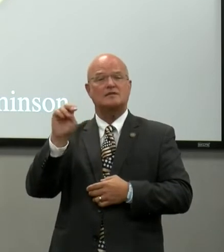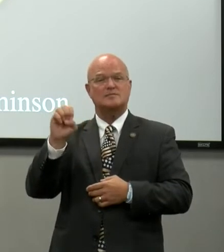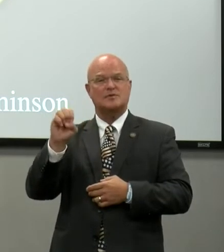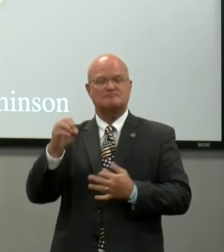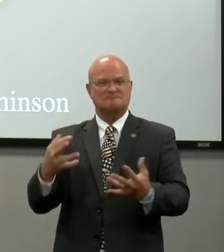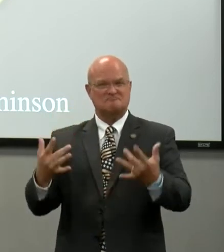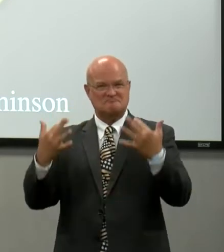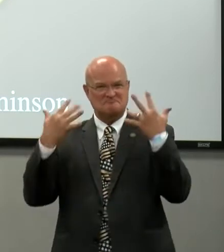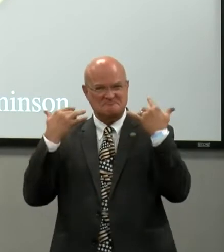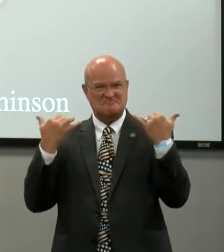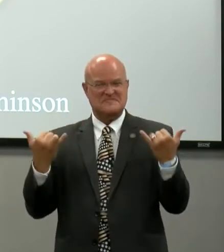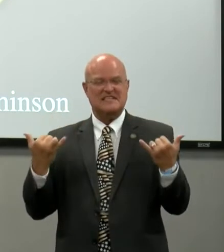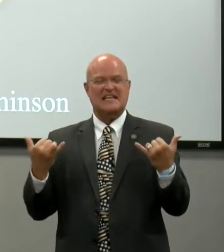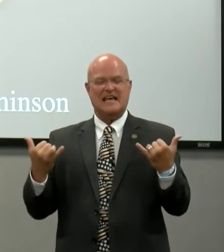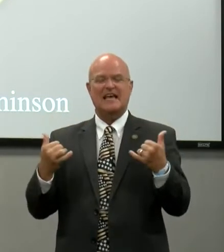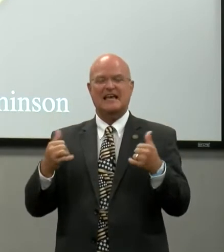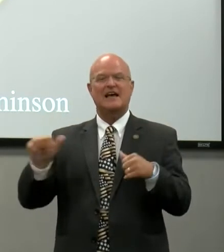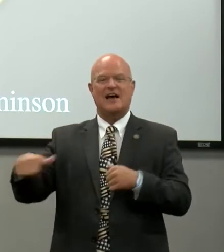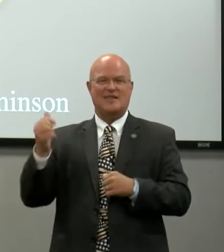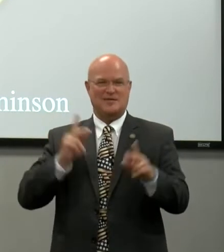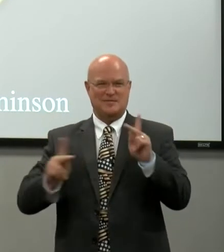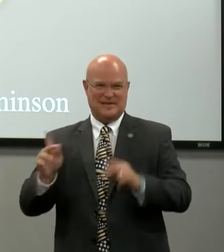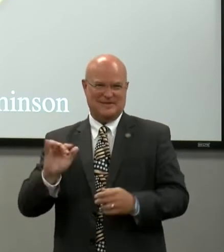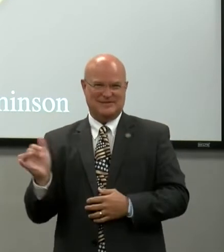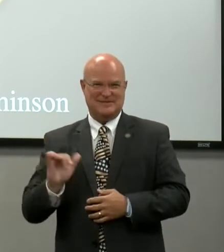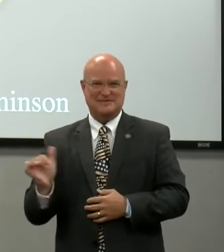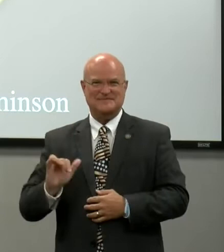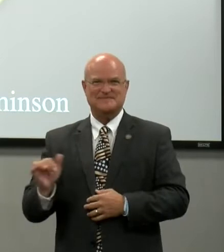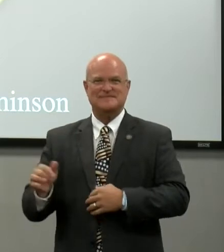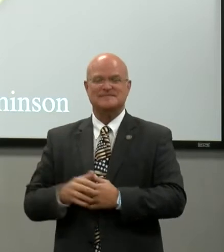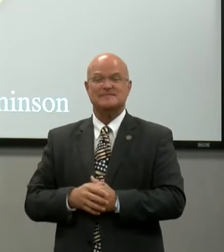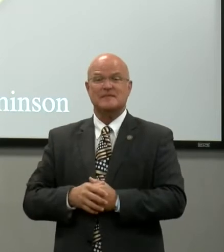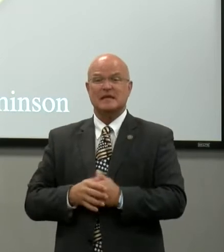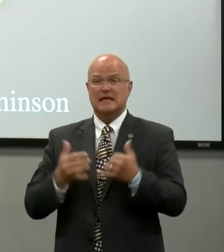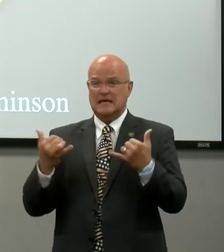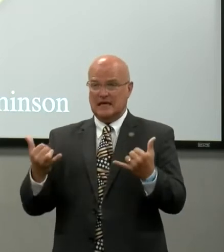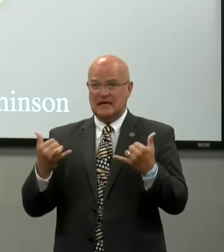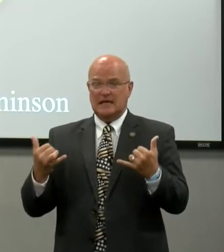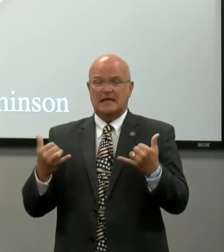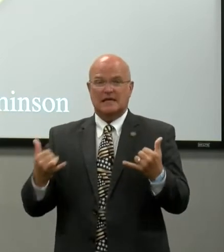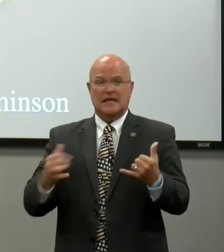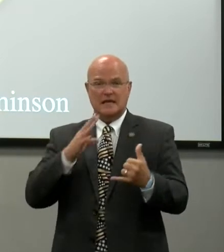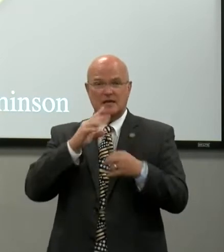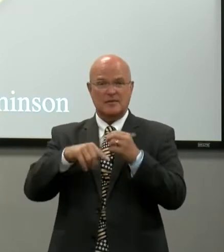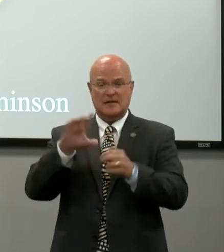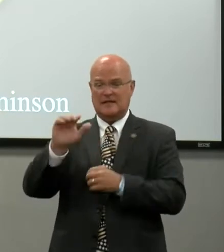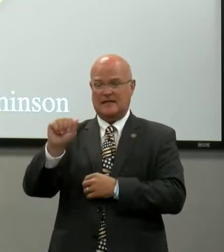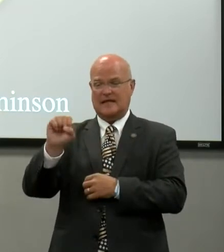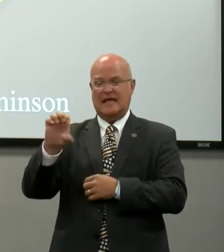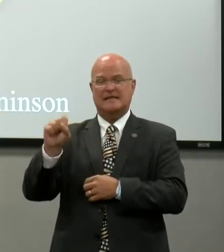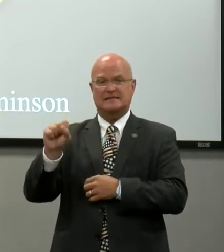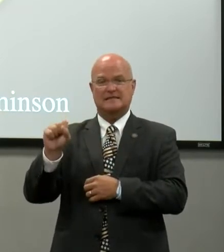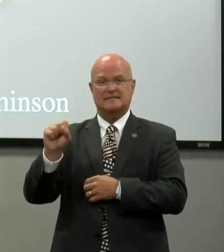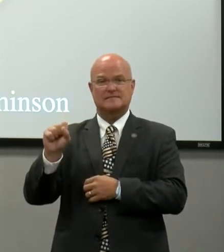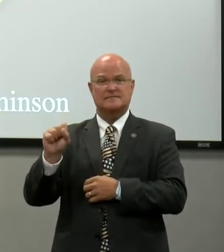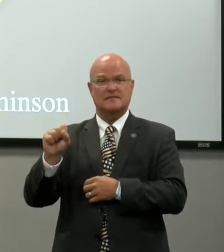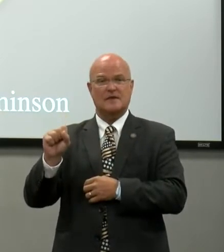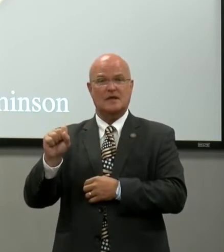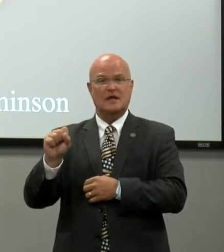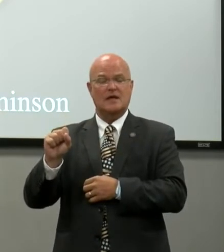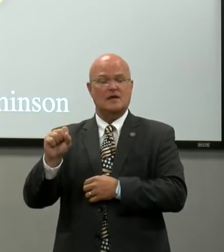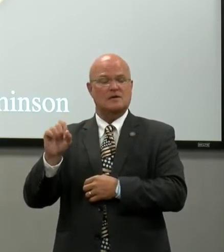hospitality today, as well as everyone else. Let's go to the cases. This is a